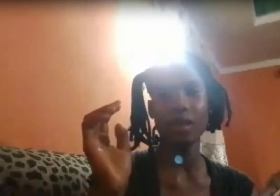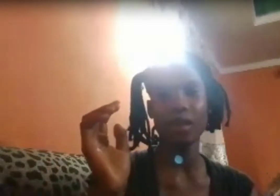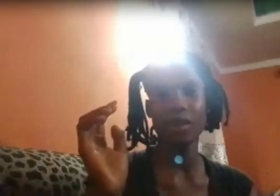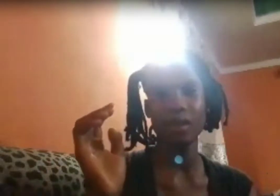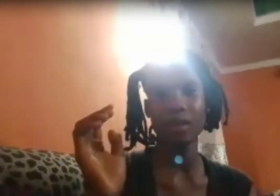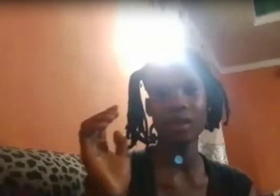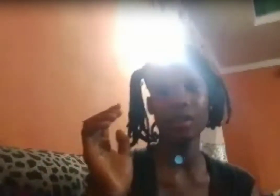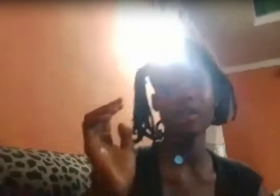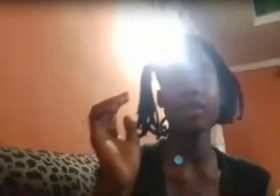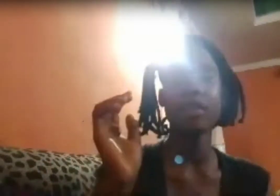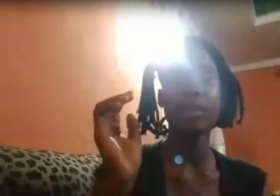33,000.